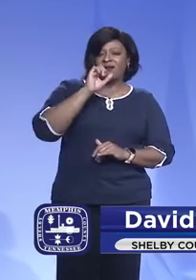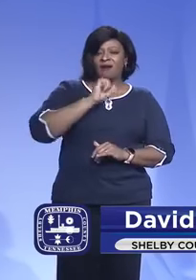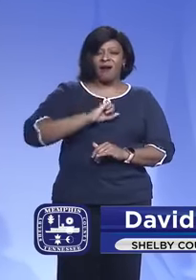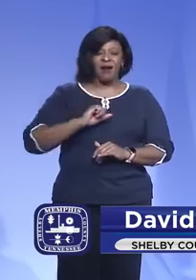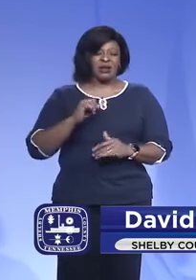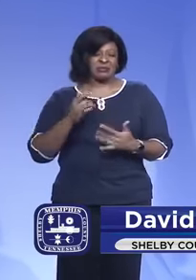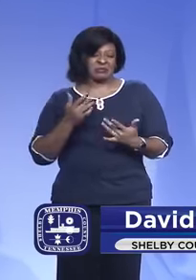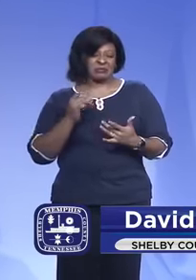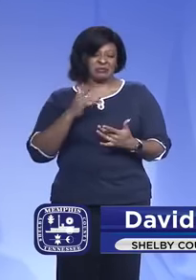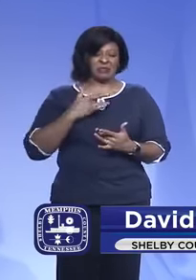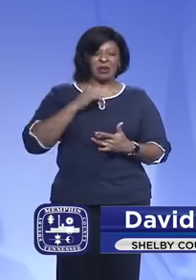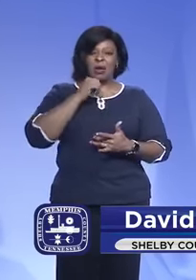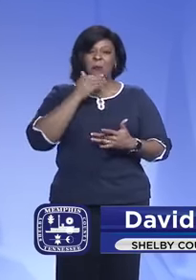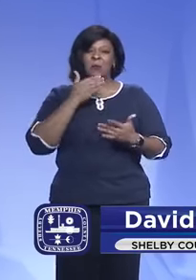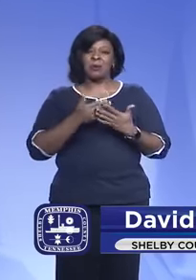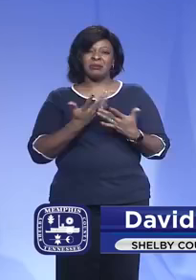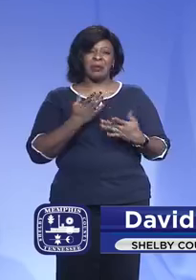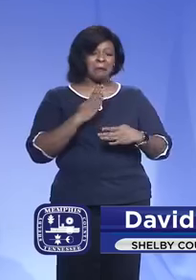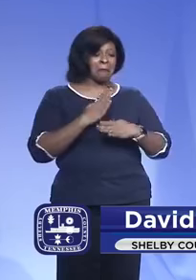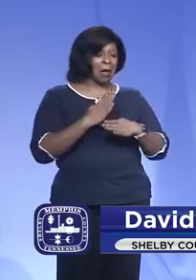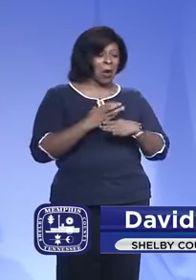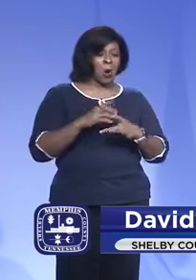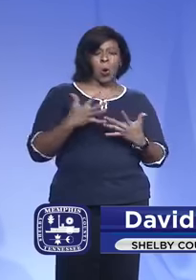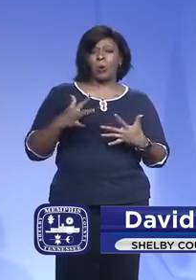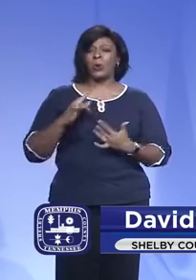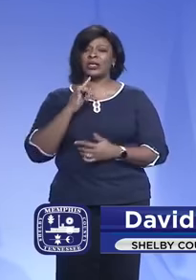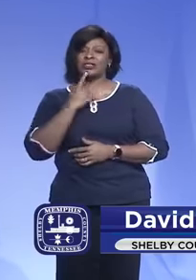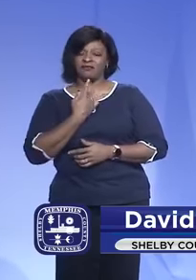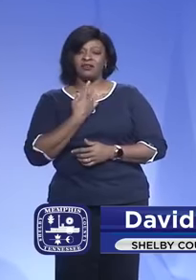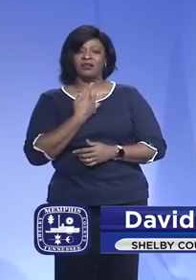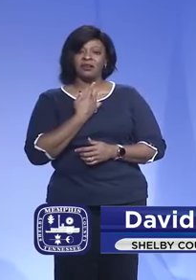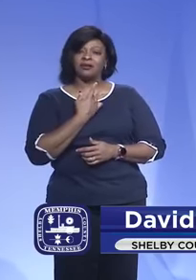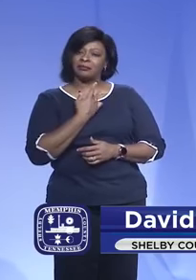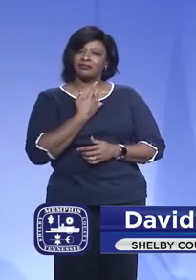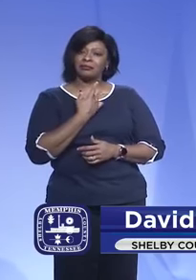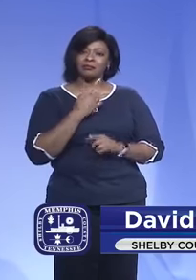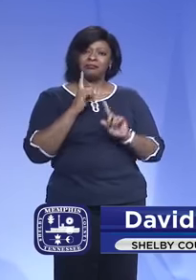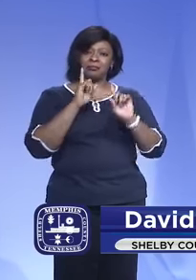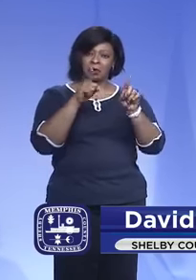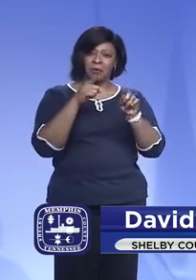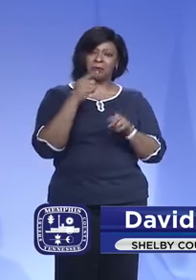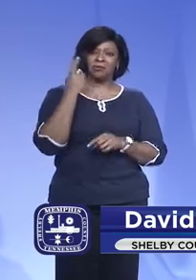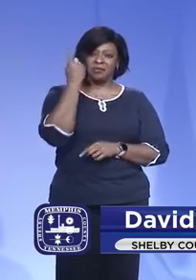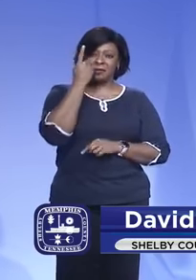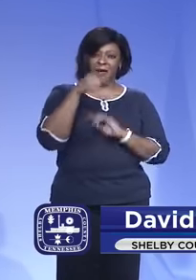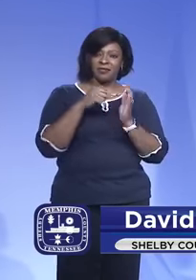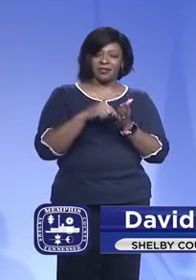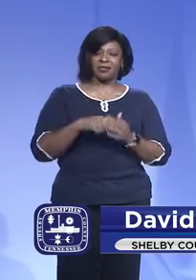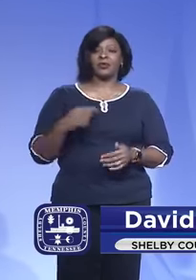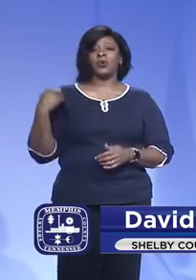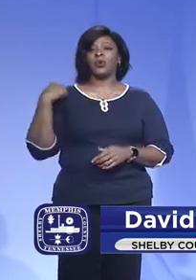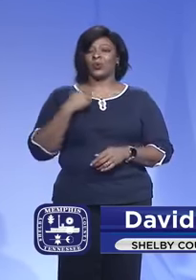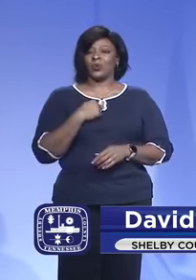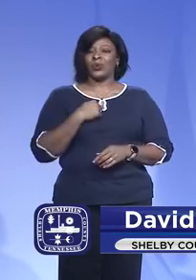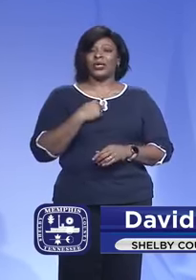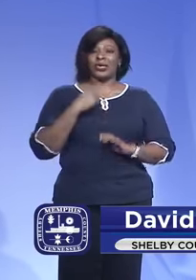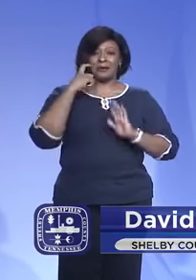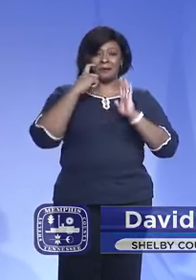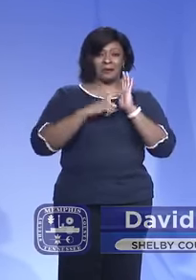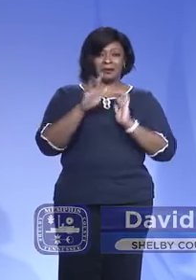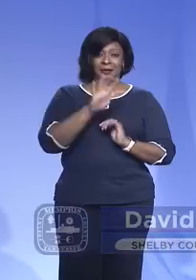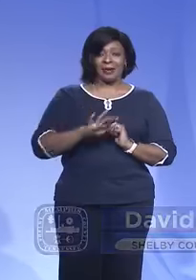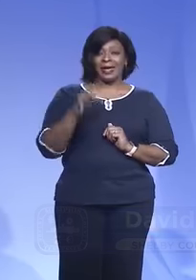onset illness, whether it's mild or more severe, please consider this. We are seeing that